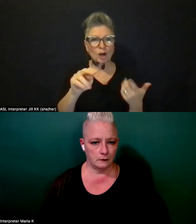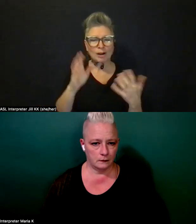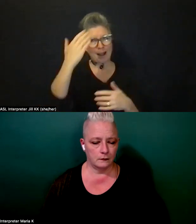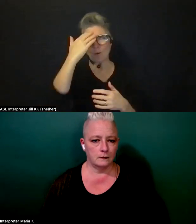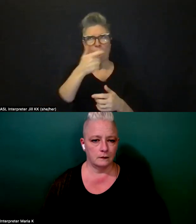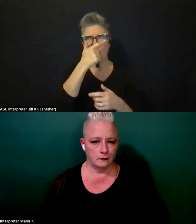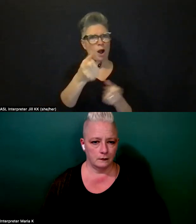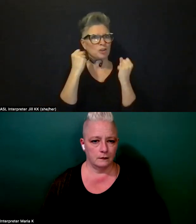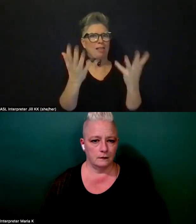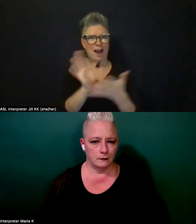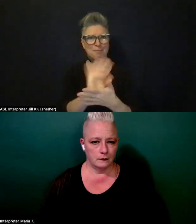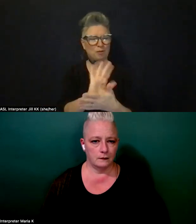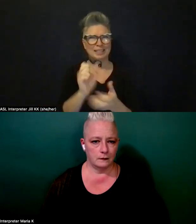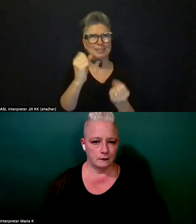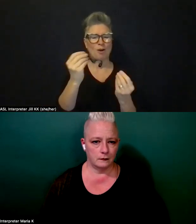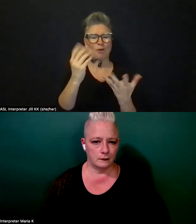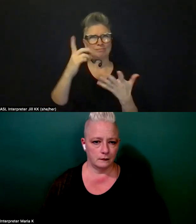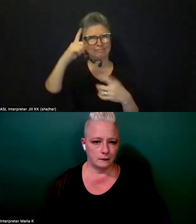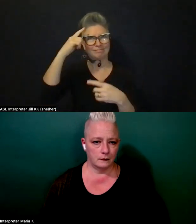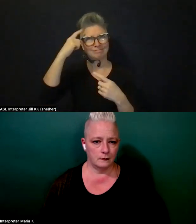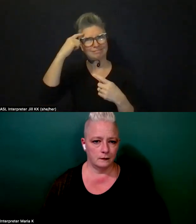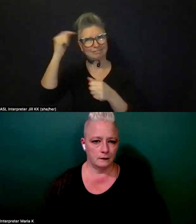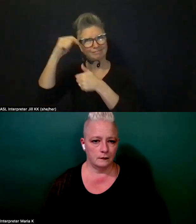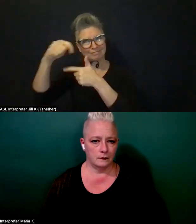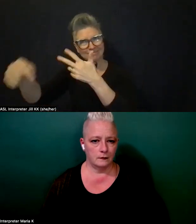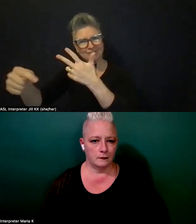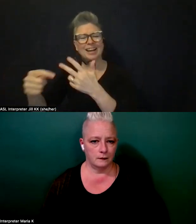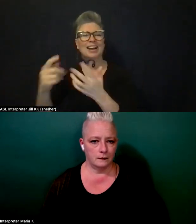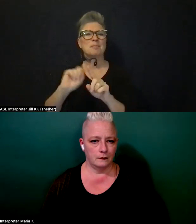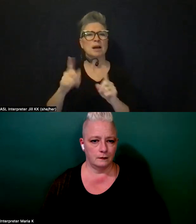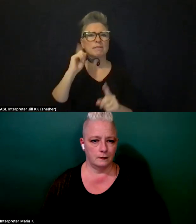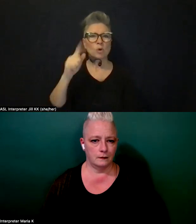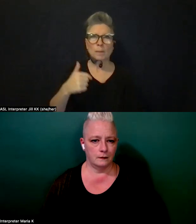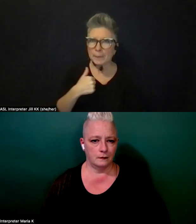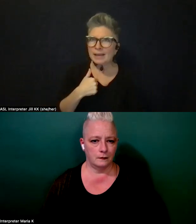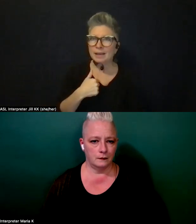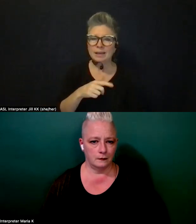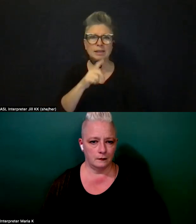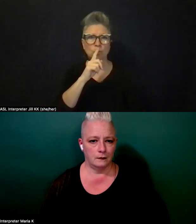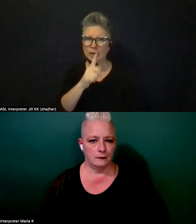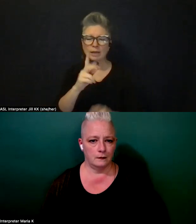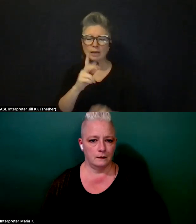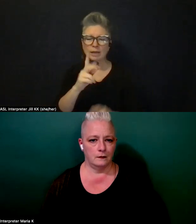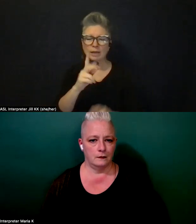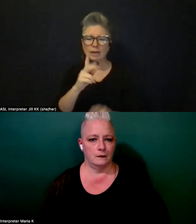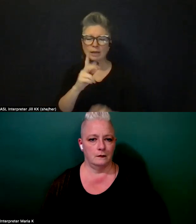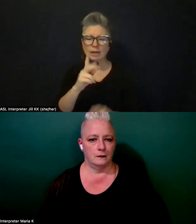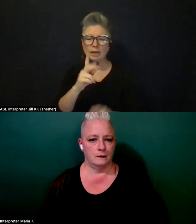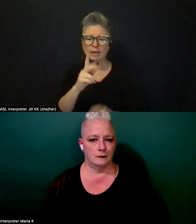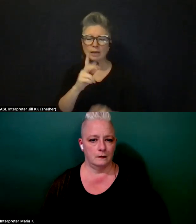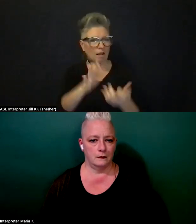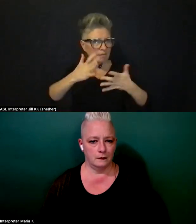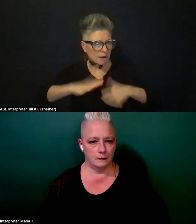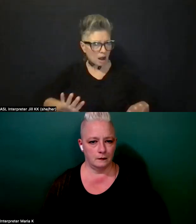like, keep it off in my head. And I just like amazed how detailed their costumes are from